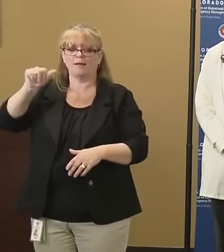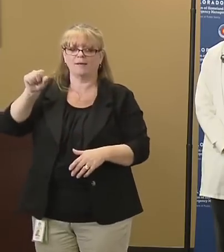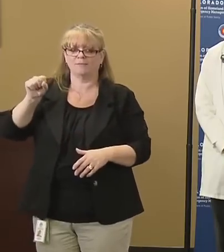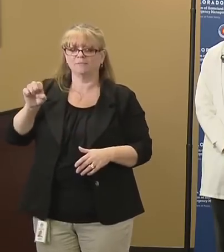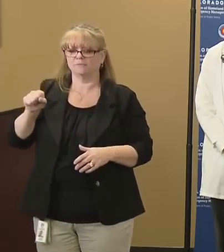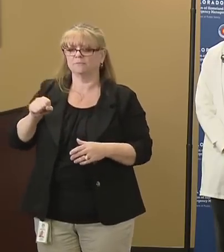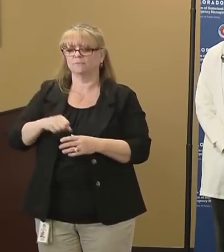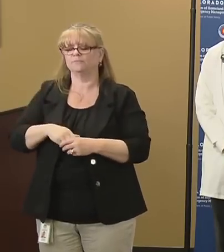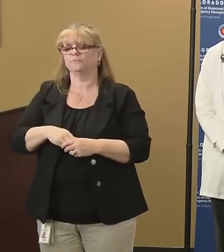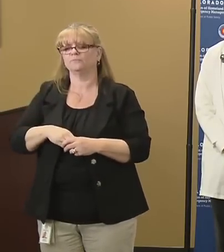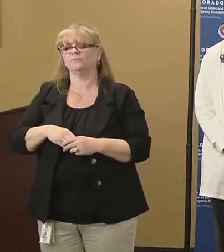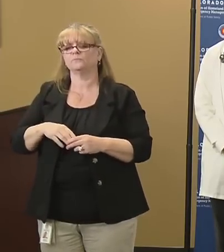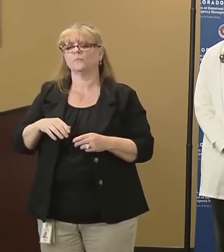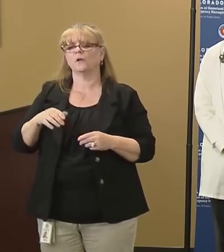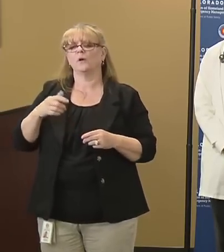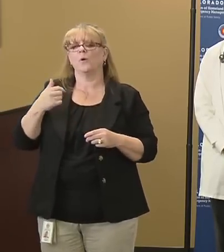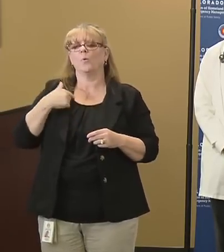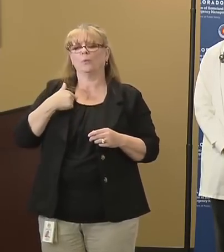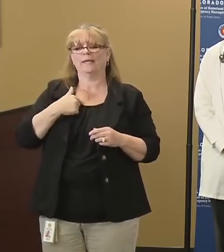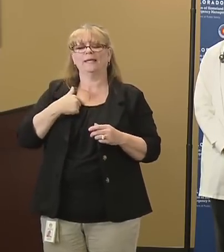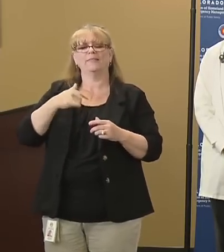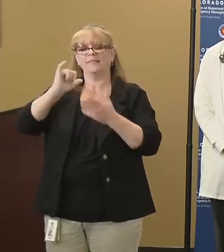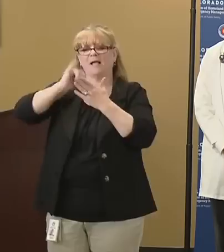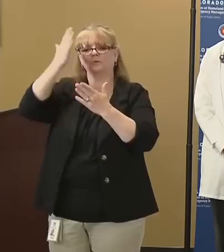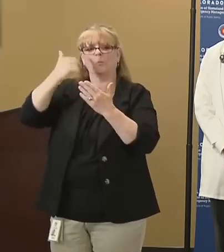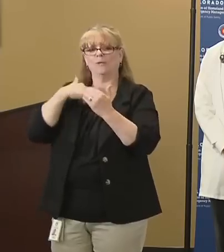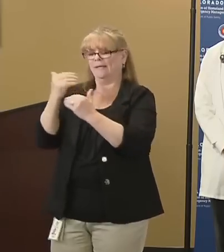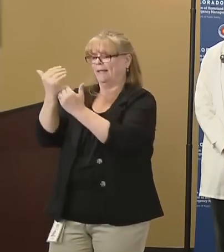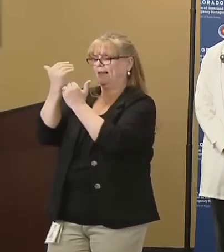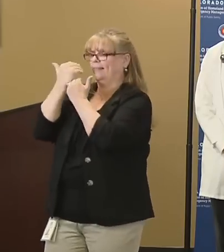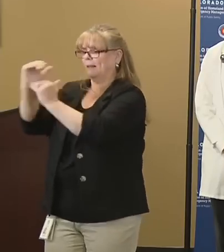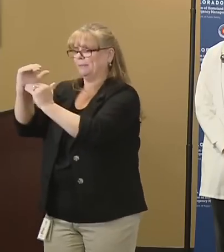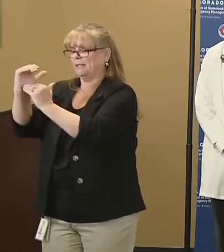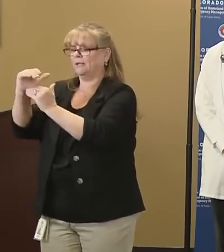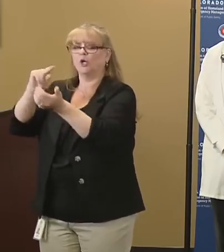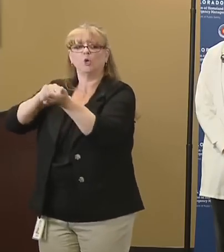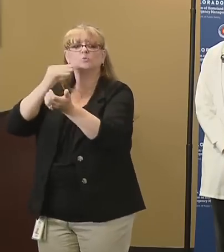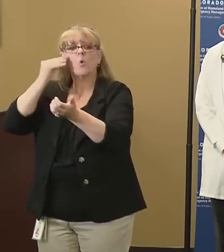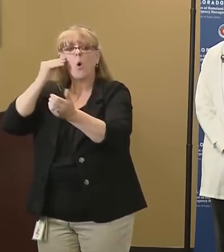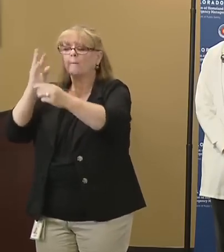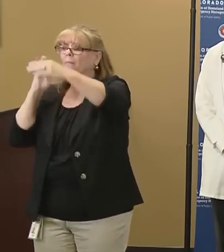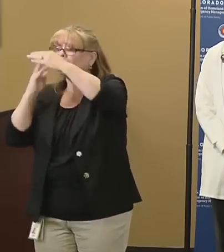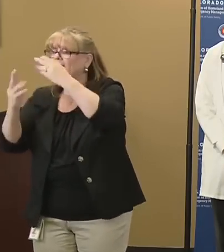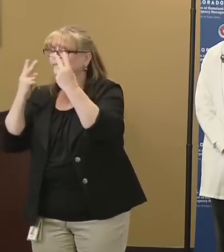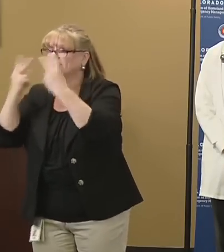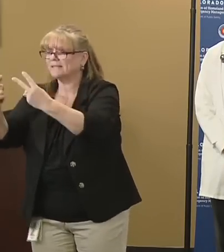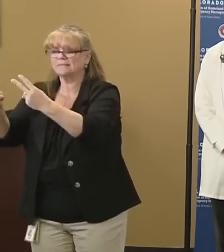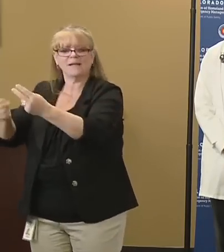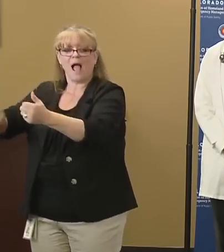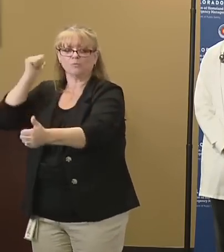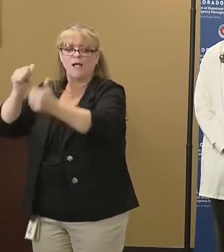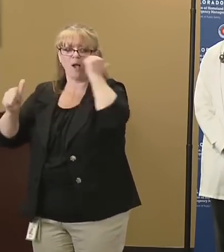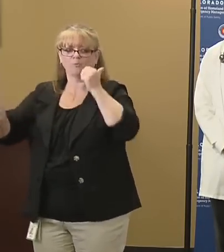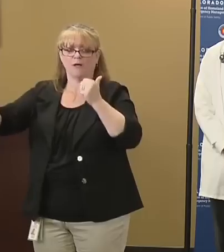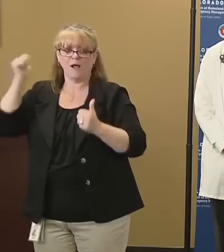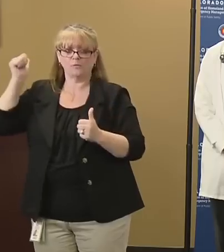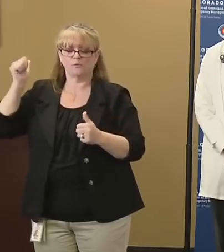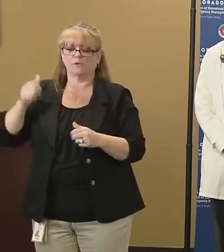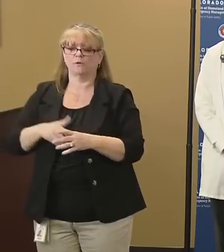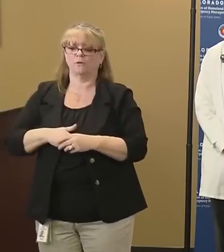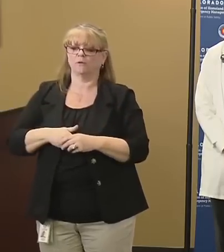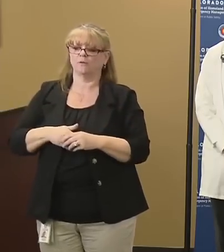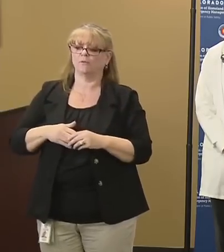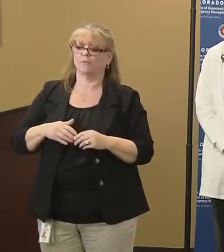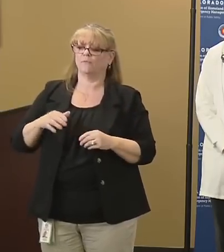ending visitation in many of our nursing homes and senior centers, checking the staff on a regular basis, as well as anybody who enters that building, doing a health